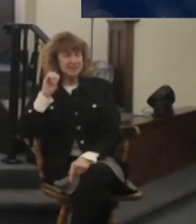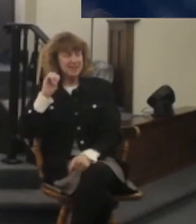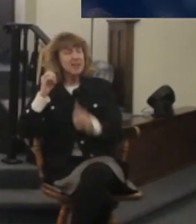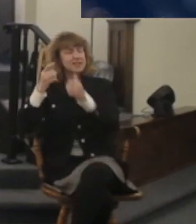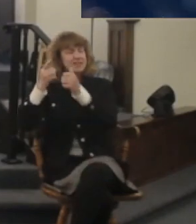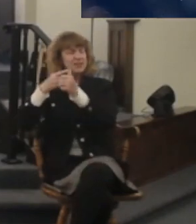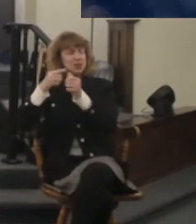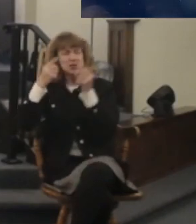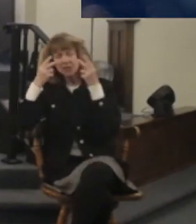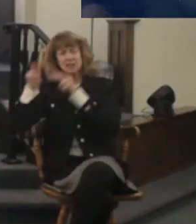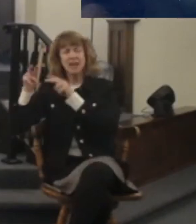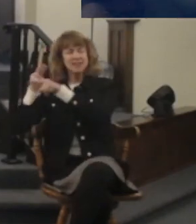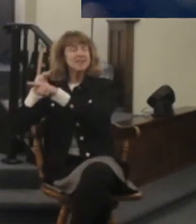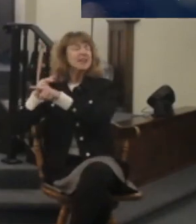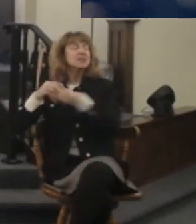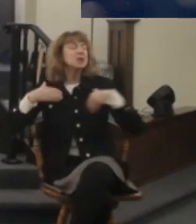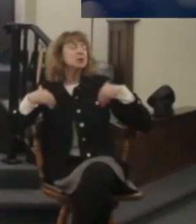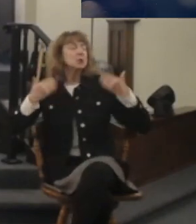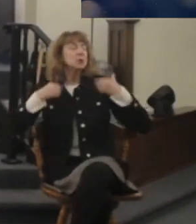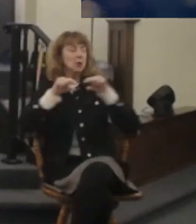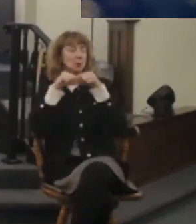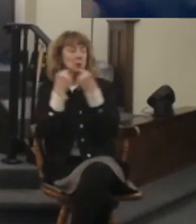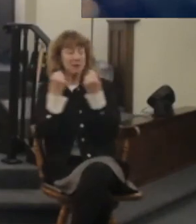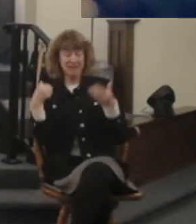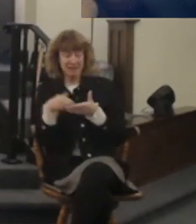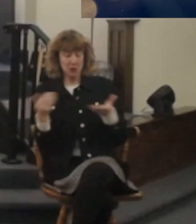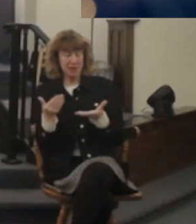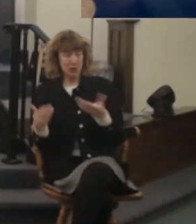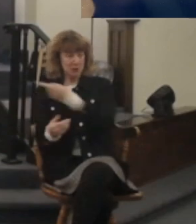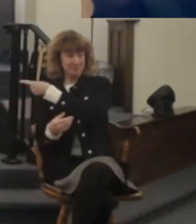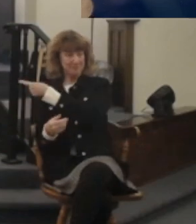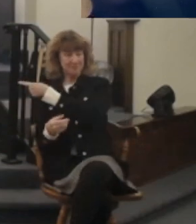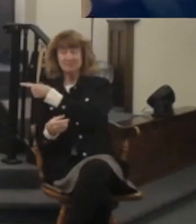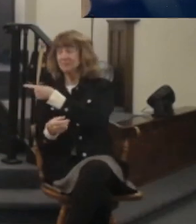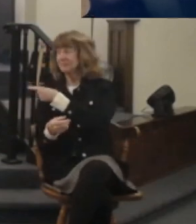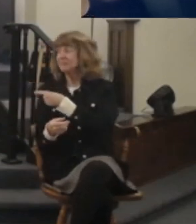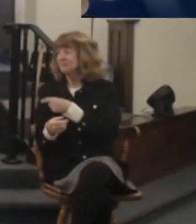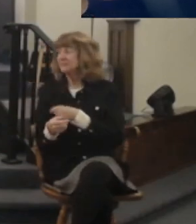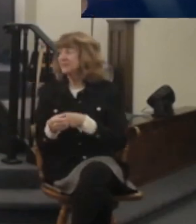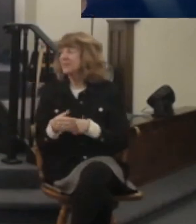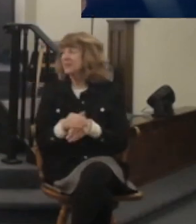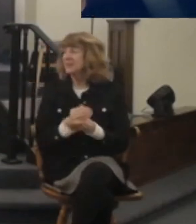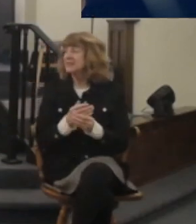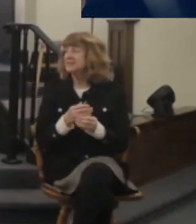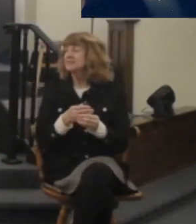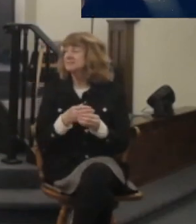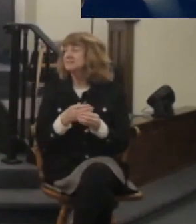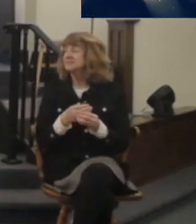6:30? Starts at 7. Yep.